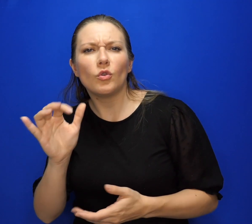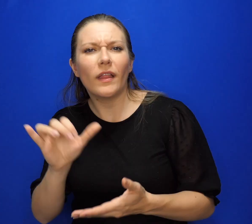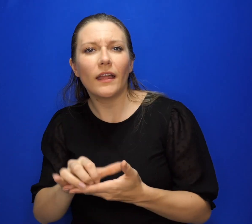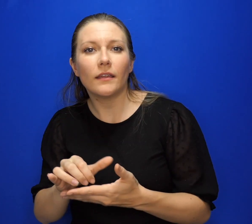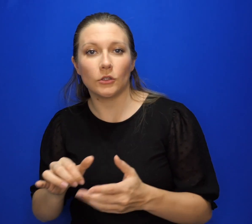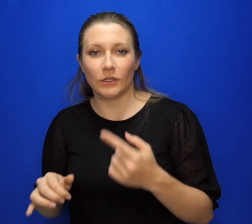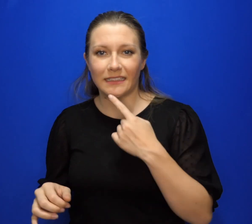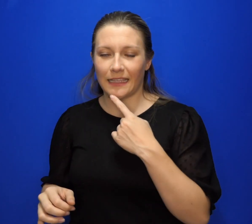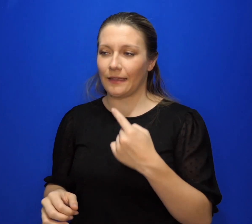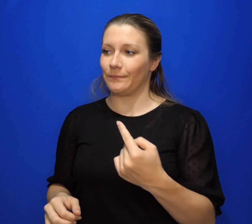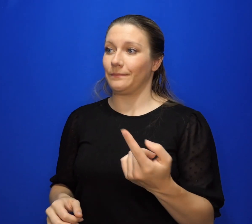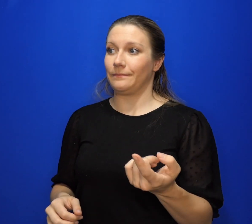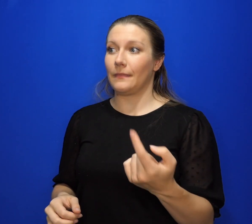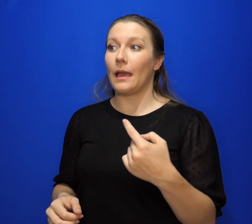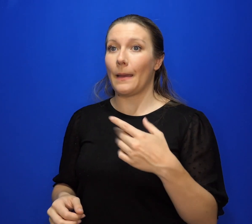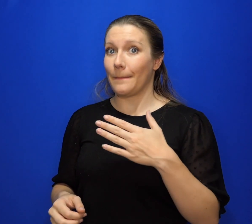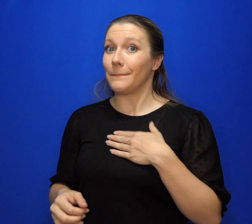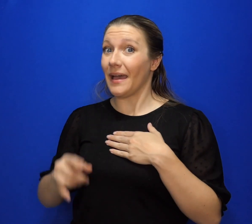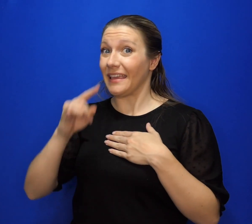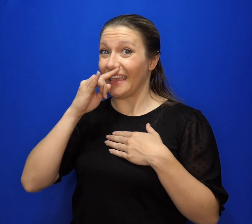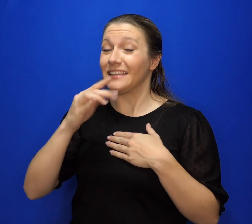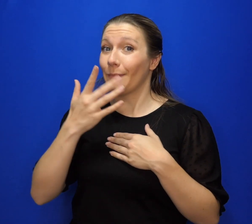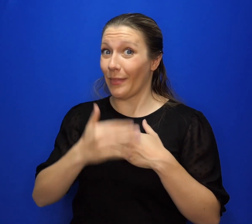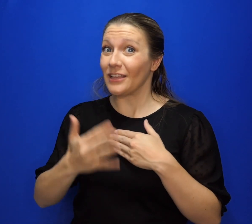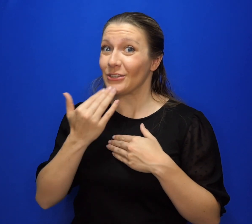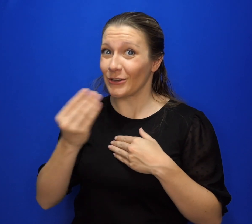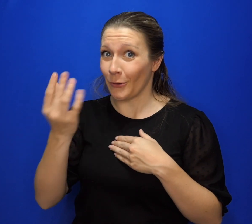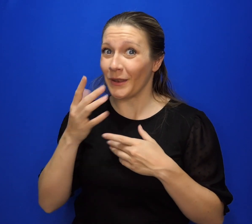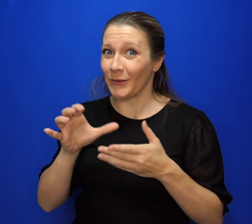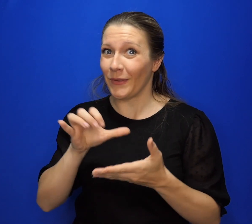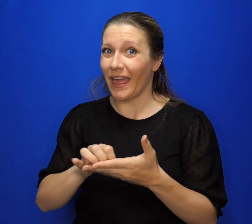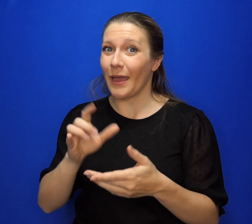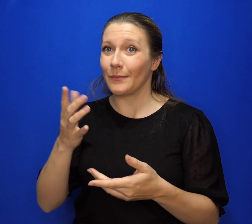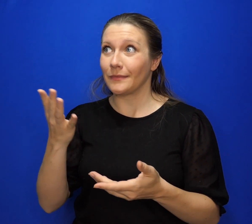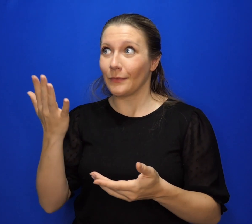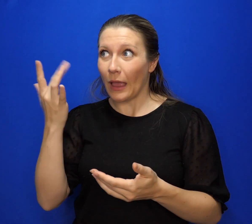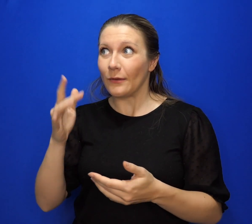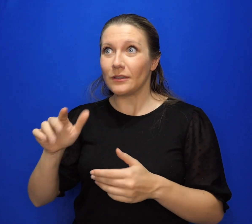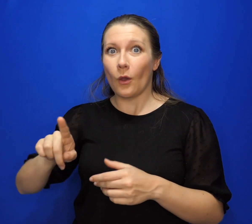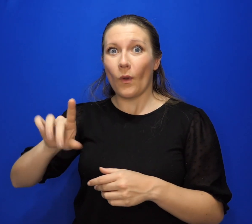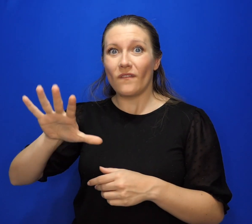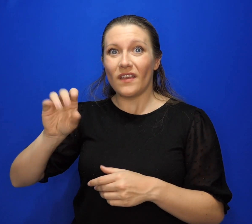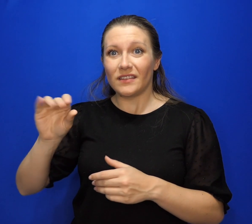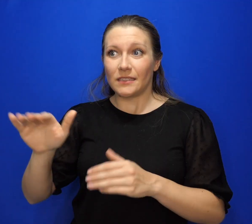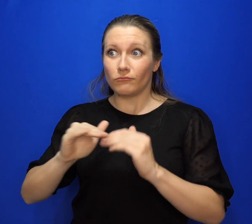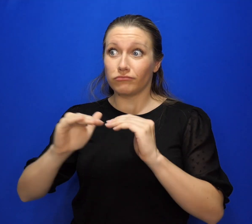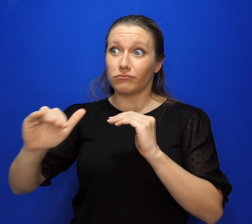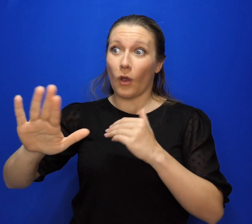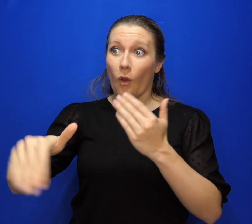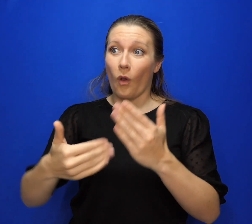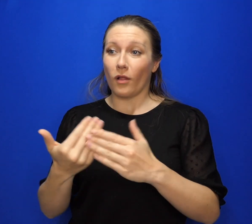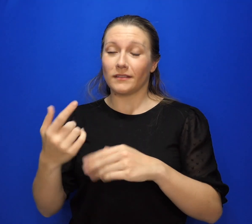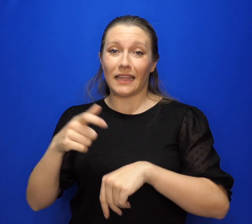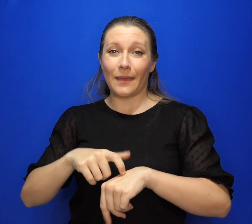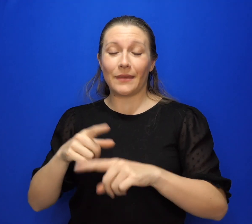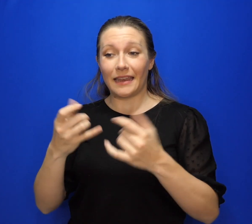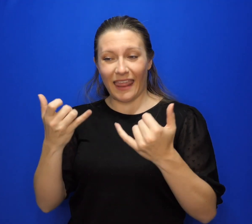that? And you're going to say, my kid's blood sugar told me to do that when it was sitting at 150 all the time. And now, by the way, look, it's